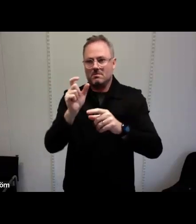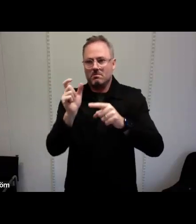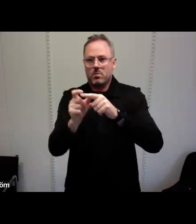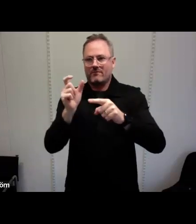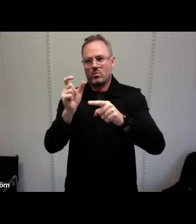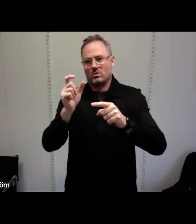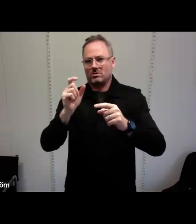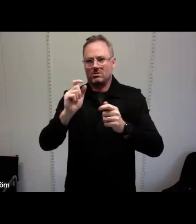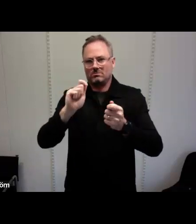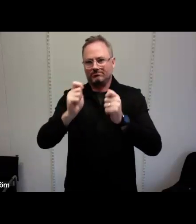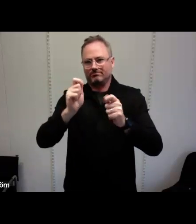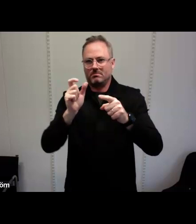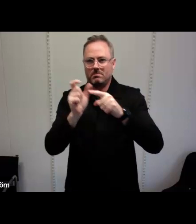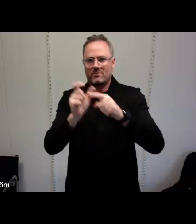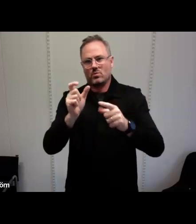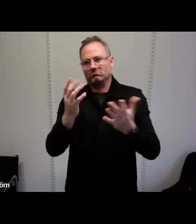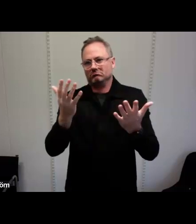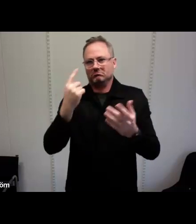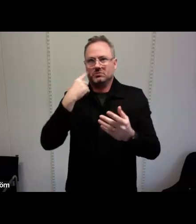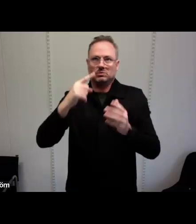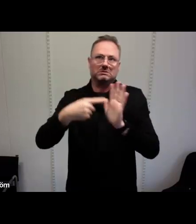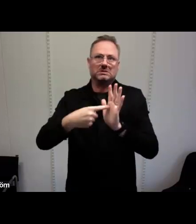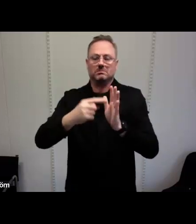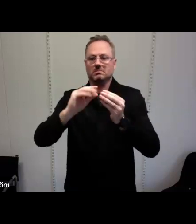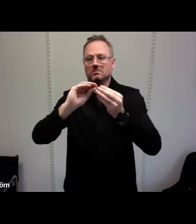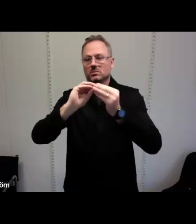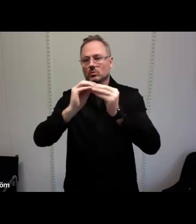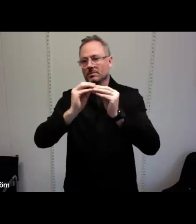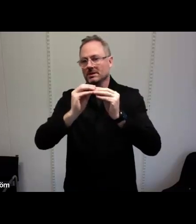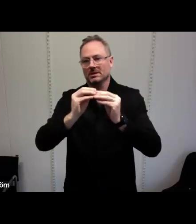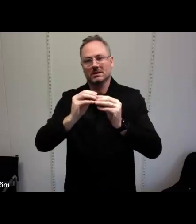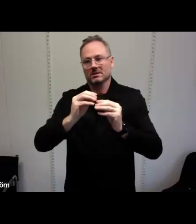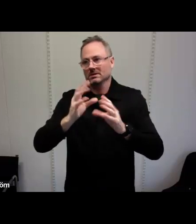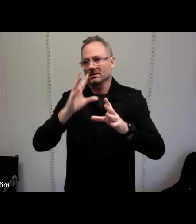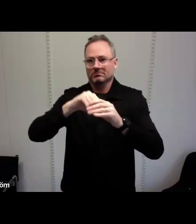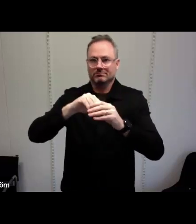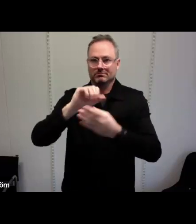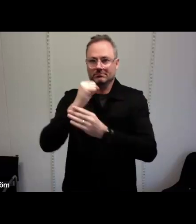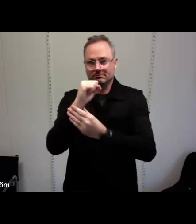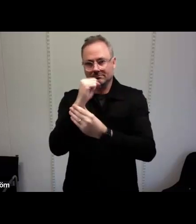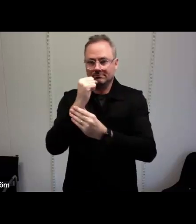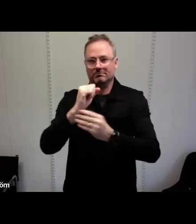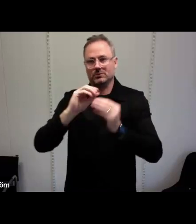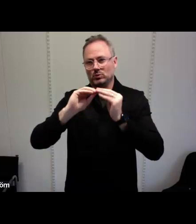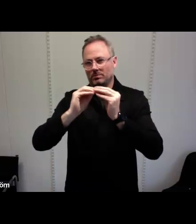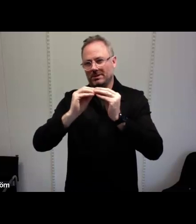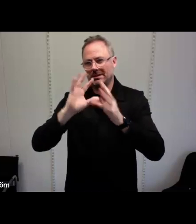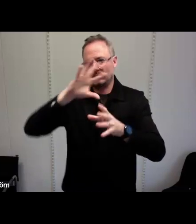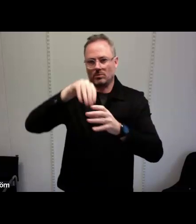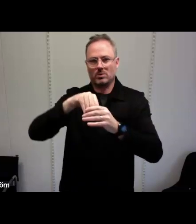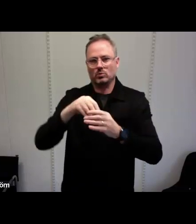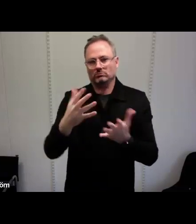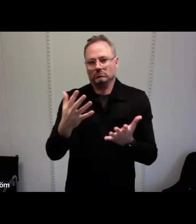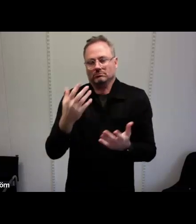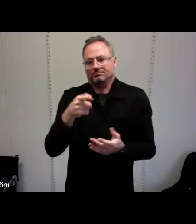So some signs have some morphological information. I'm trying to think for in